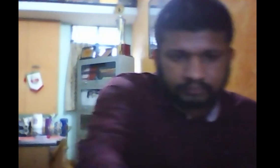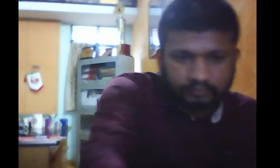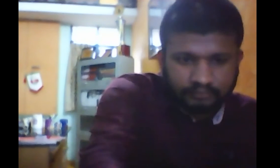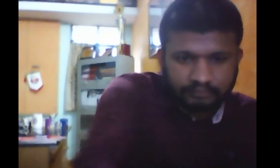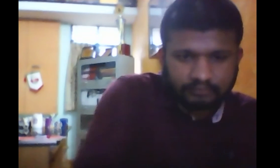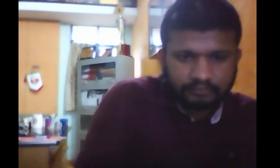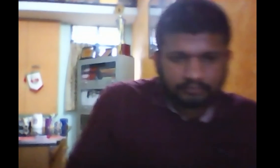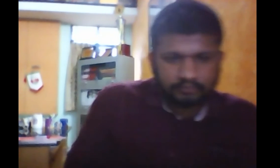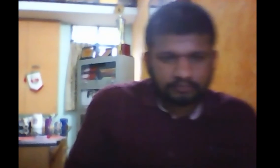Hemant?